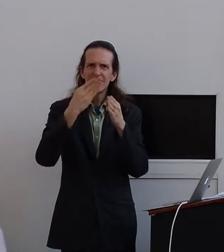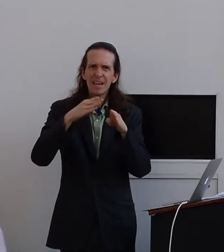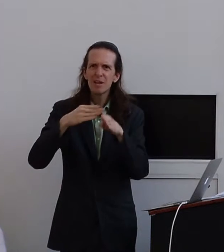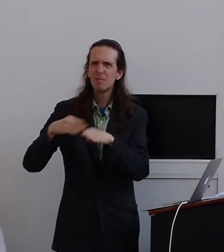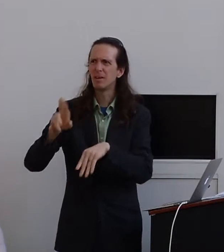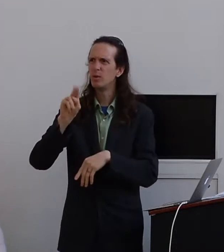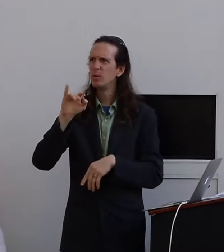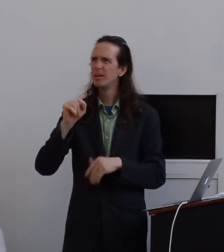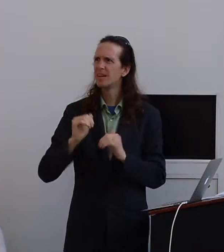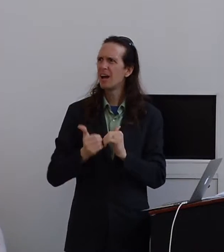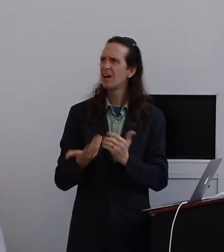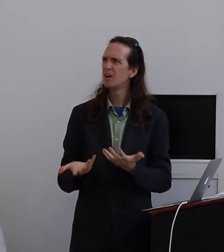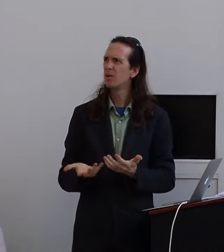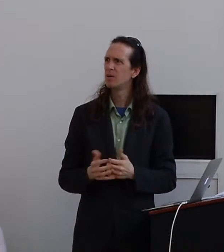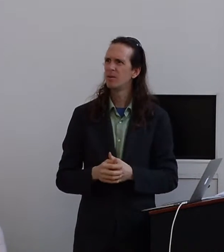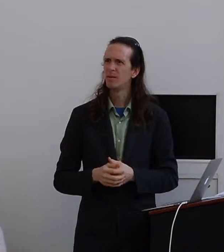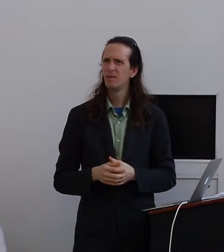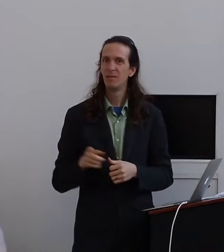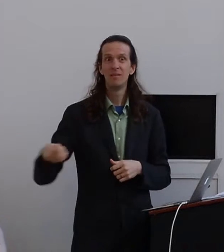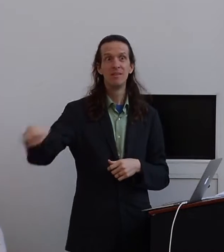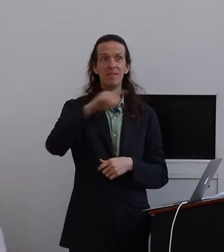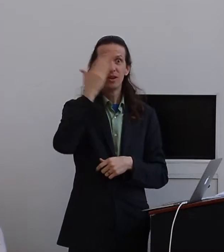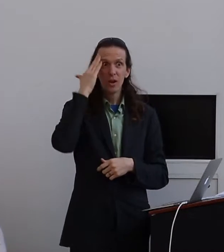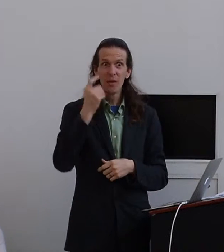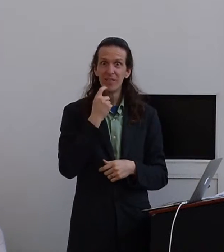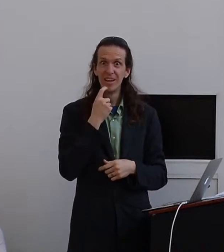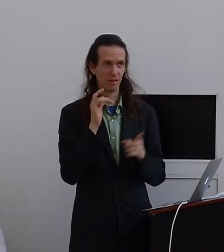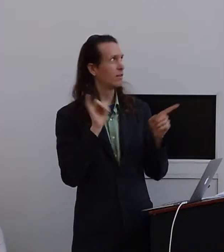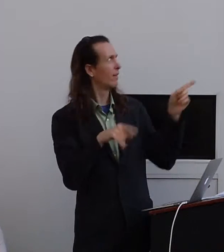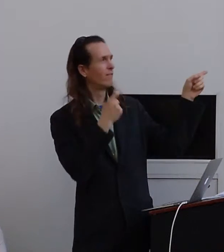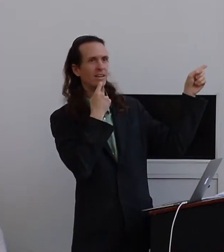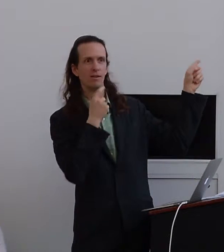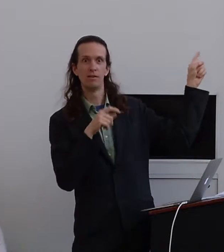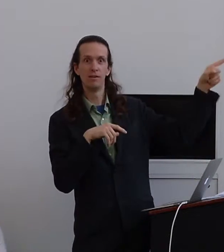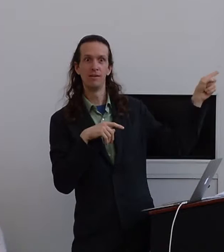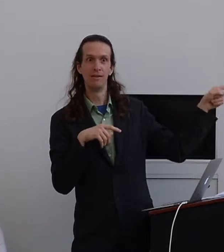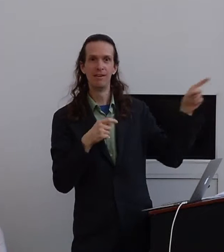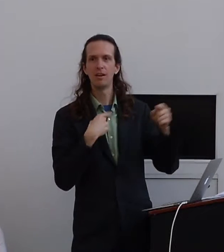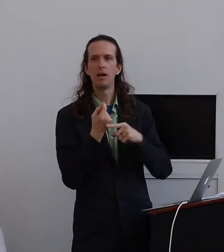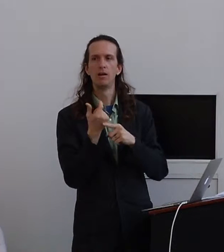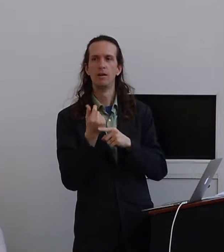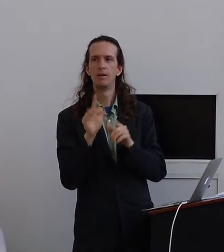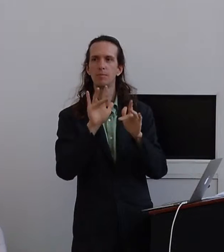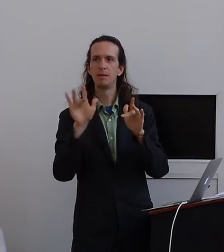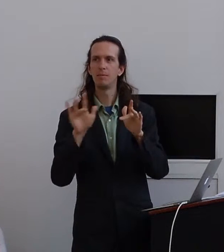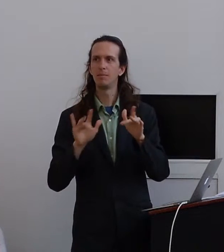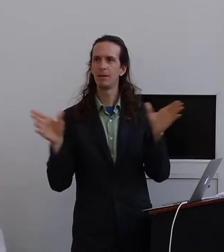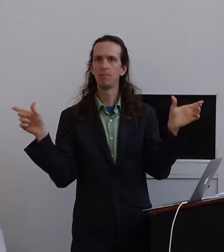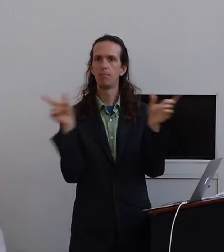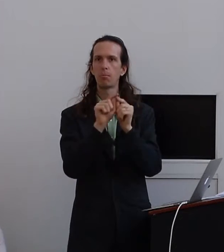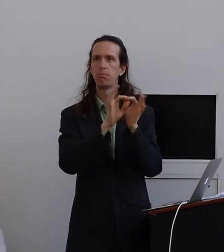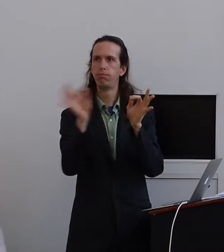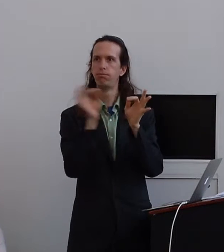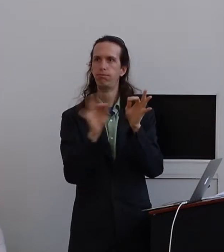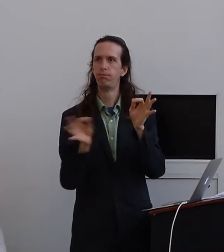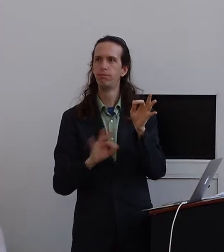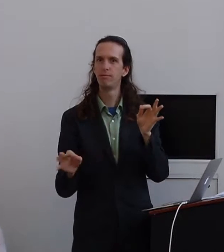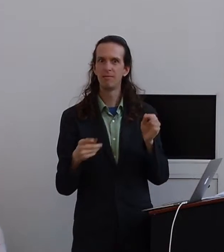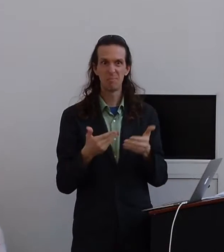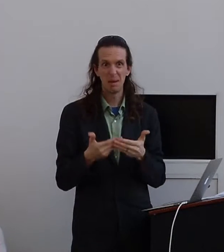They are not born knowing Finnish. That's Finnish on the screen here, by the way. All the spaces between the words have been removed. So here, just as you don't know where